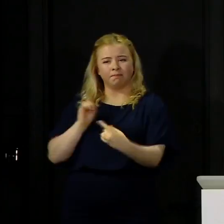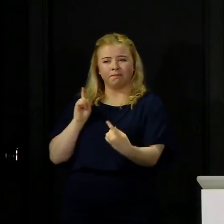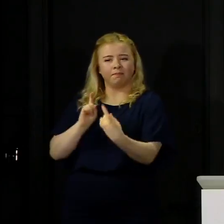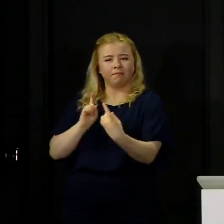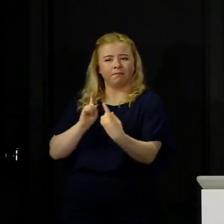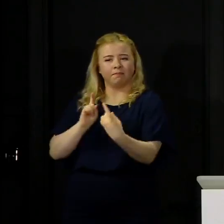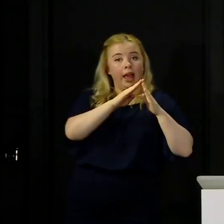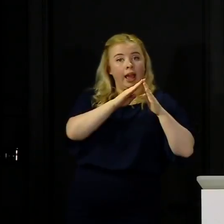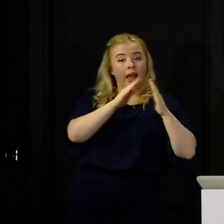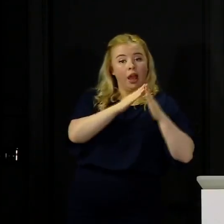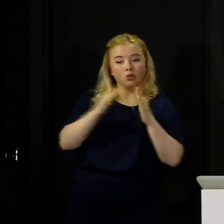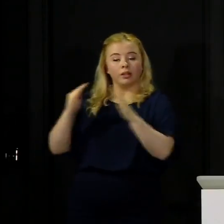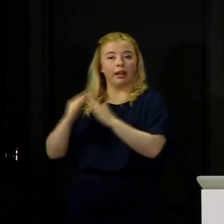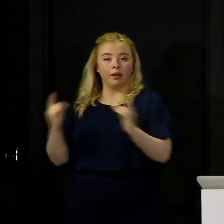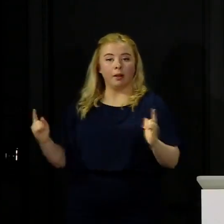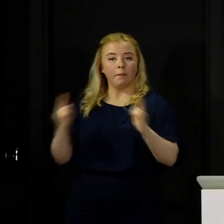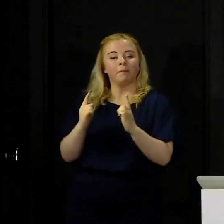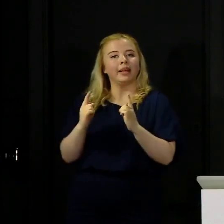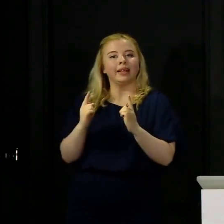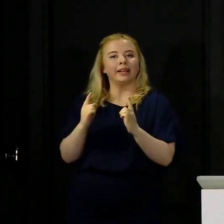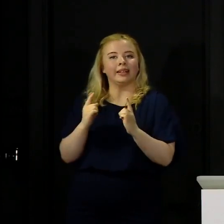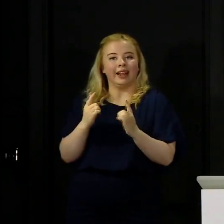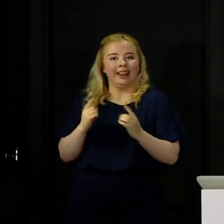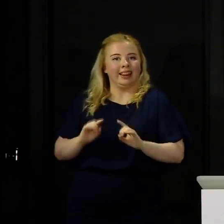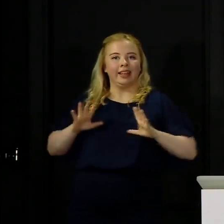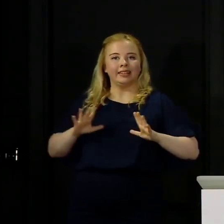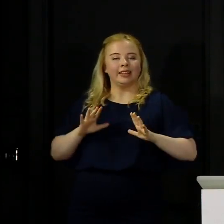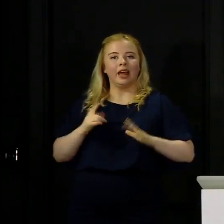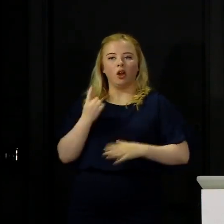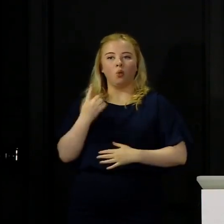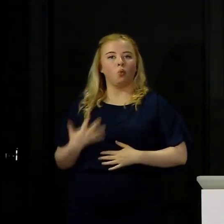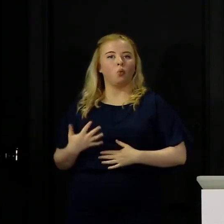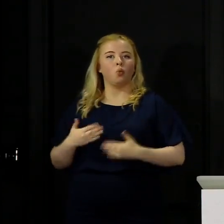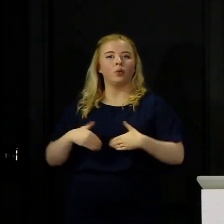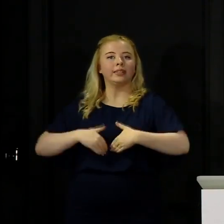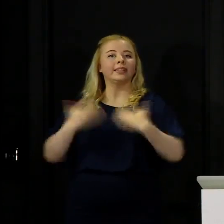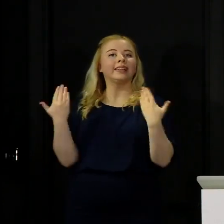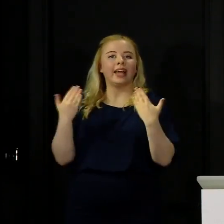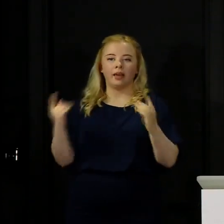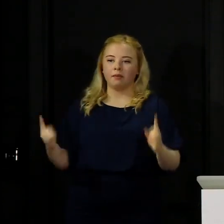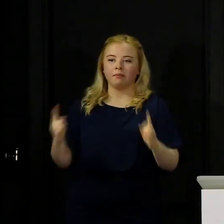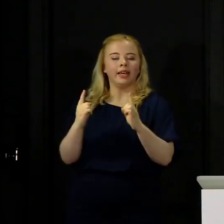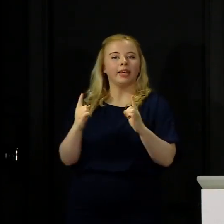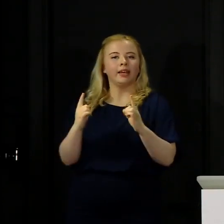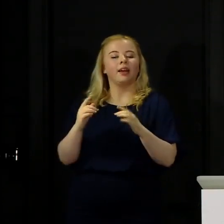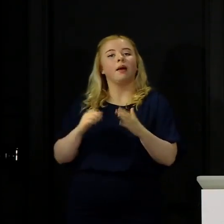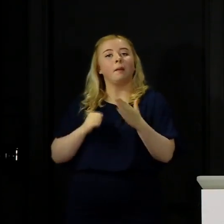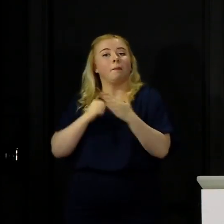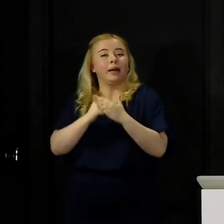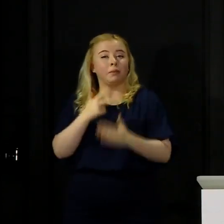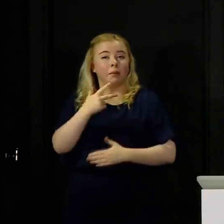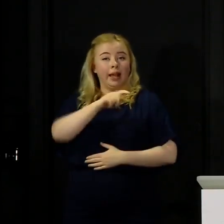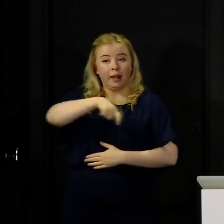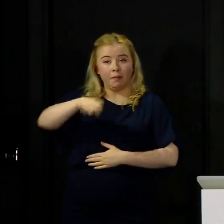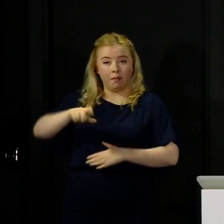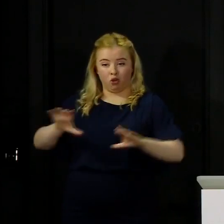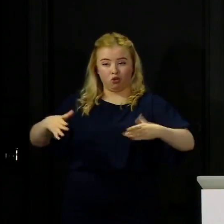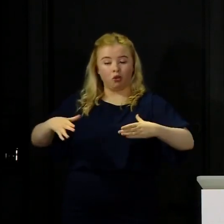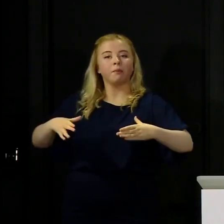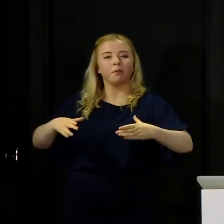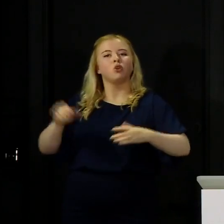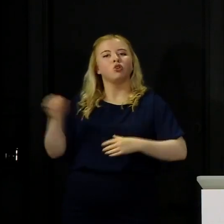fewer people than we at a time and not more than one a day, and keep to a maximum of 8 people in a group. We should all be washing